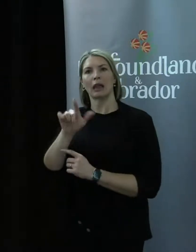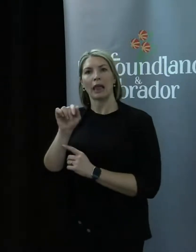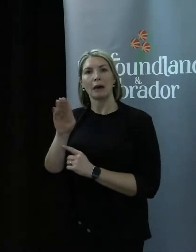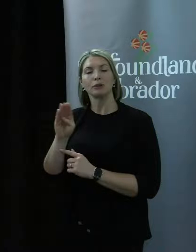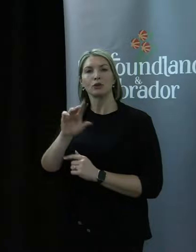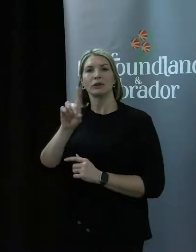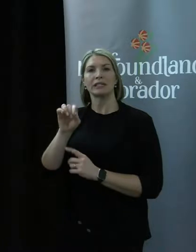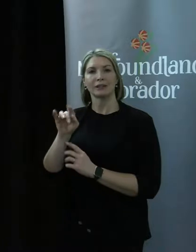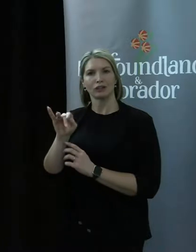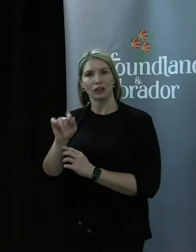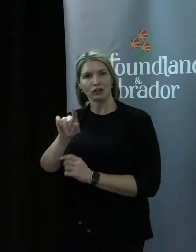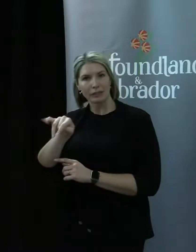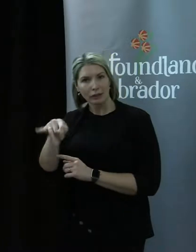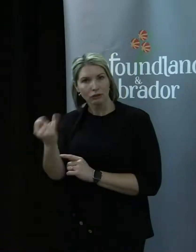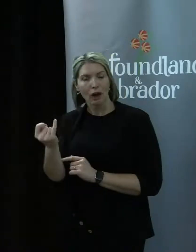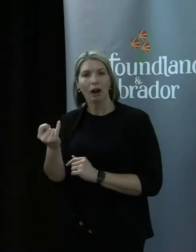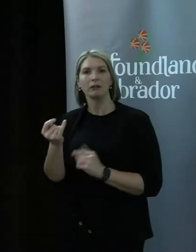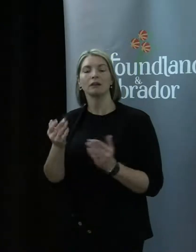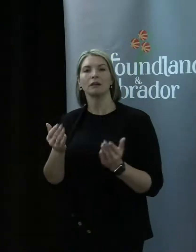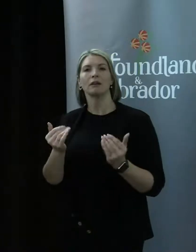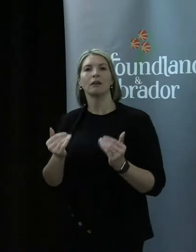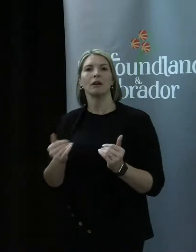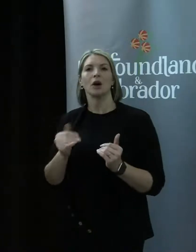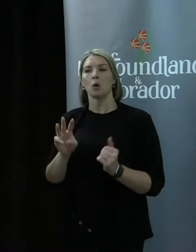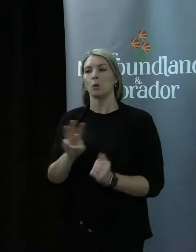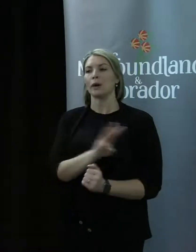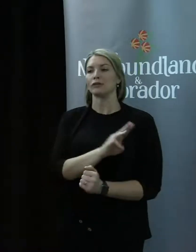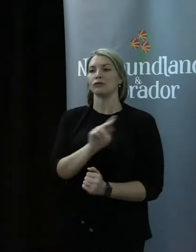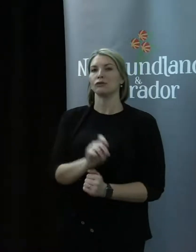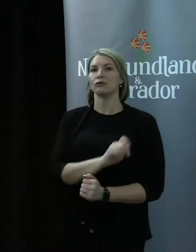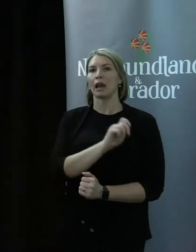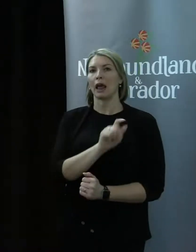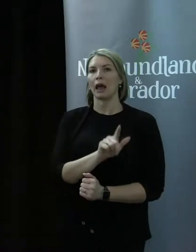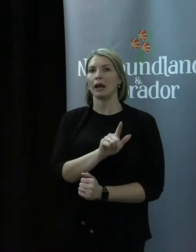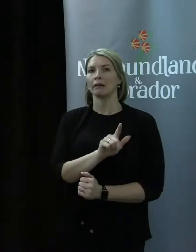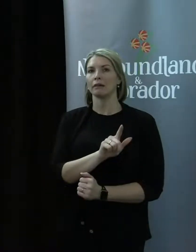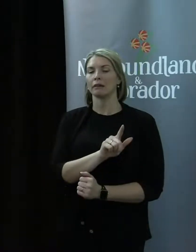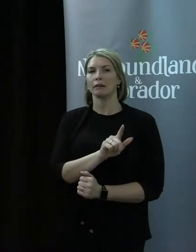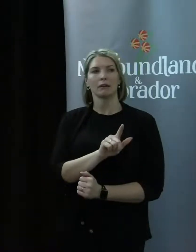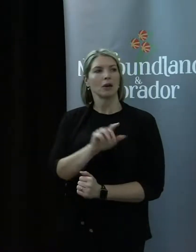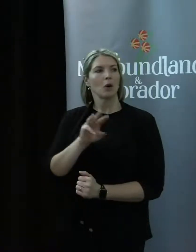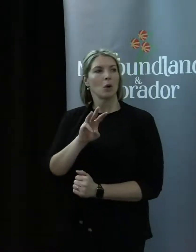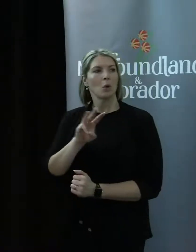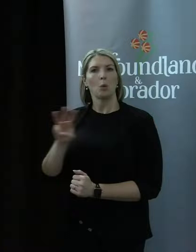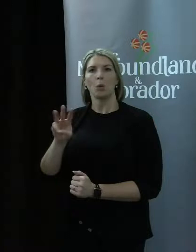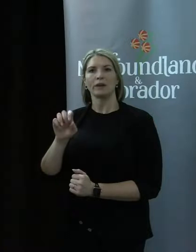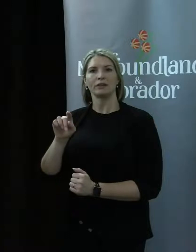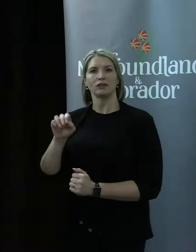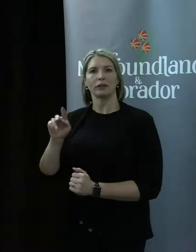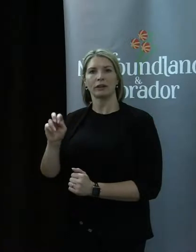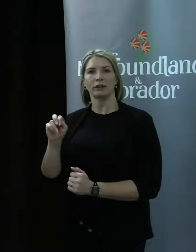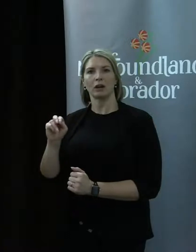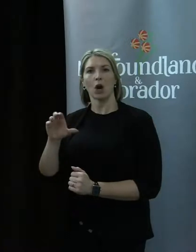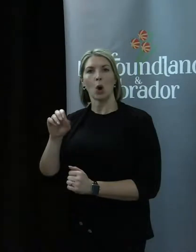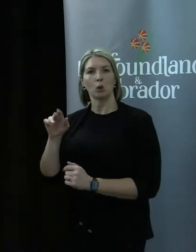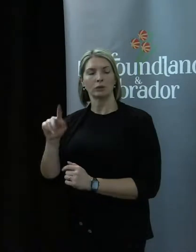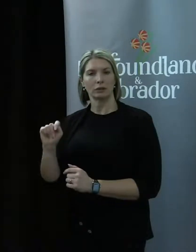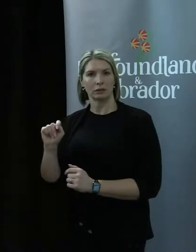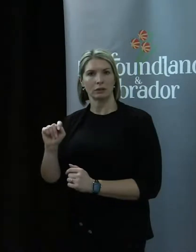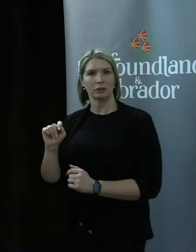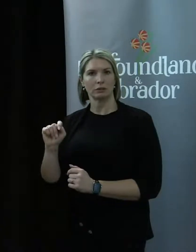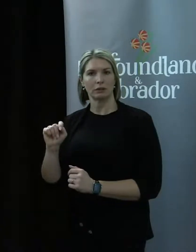St. John's, Go Western Newfoundland, Legendary Coast, the Atlantic Canada